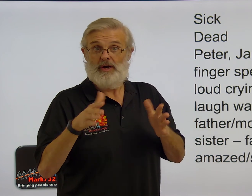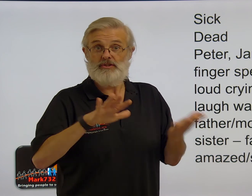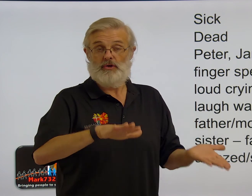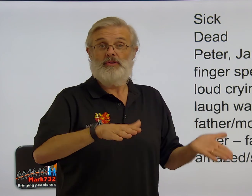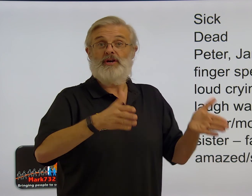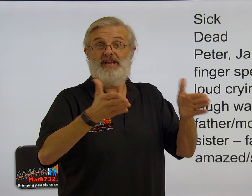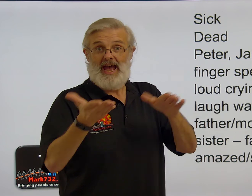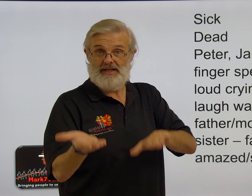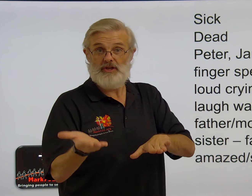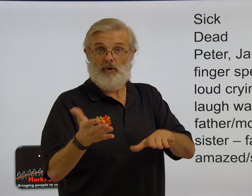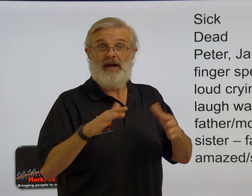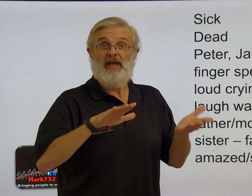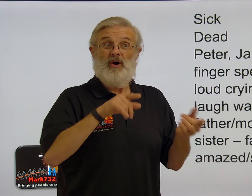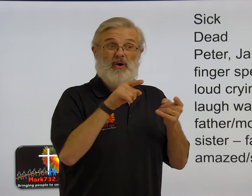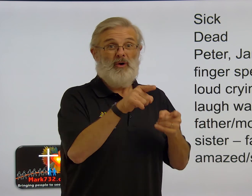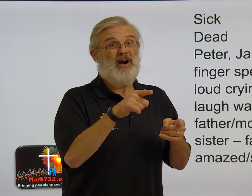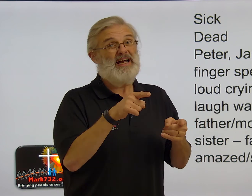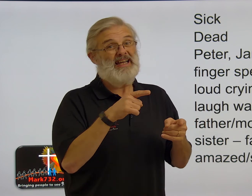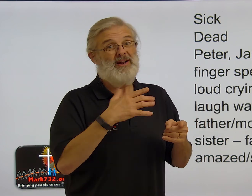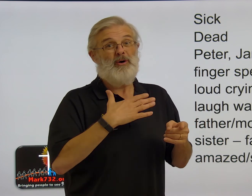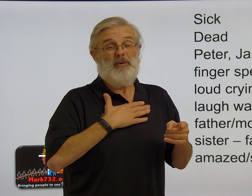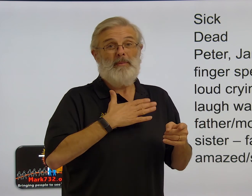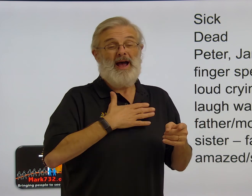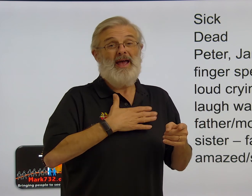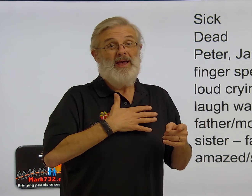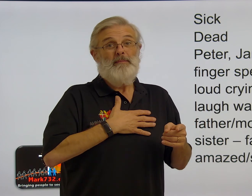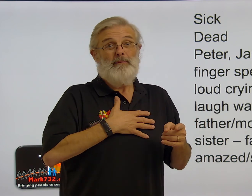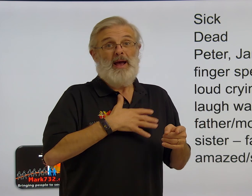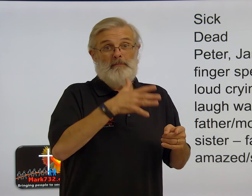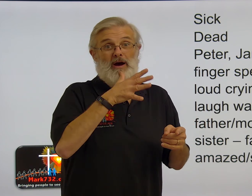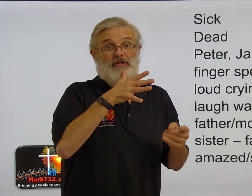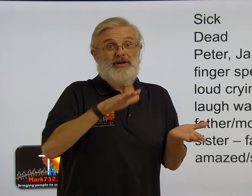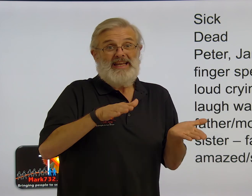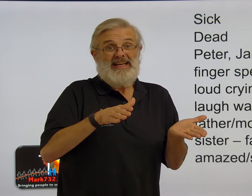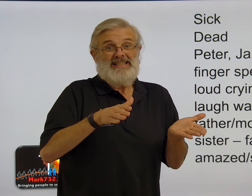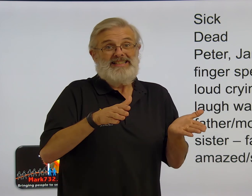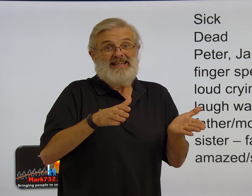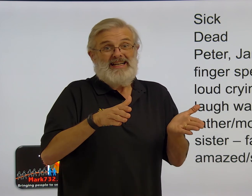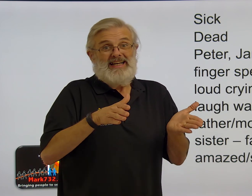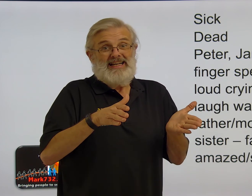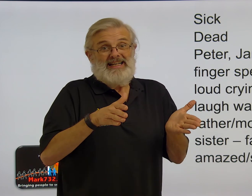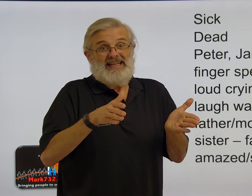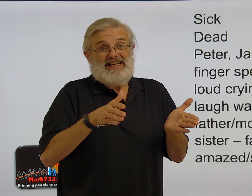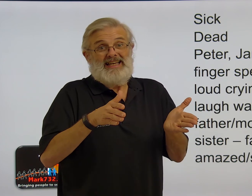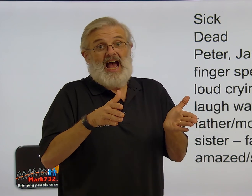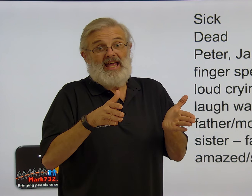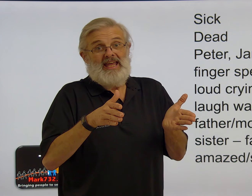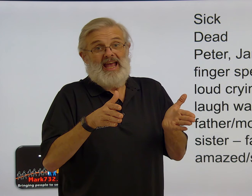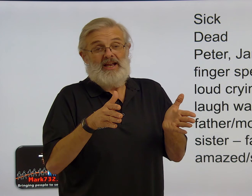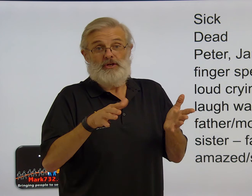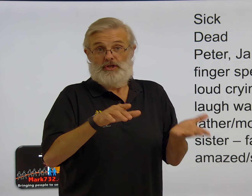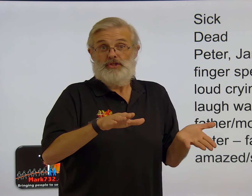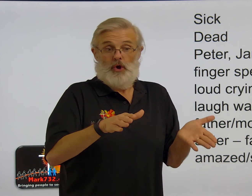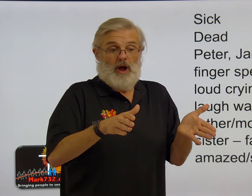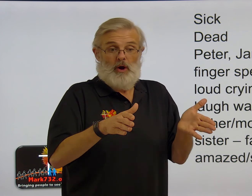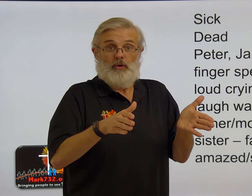their dad is already, or my mother is dying, and you can show how close